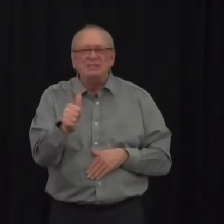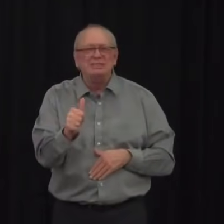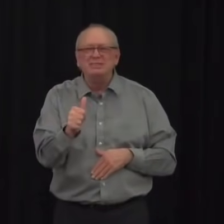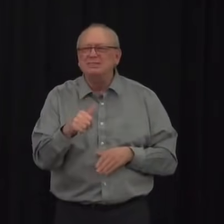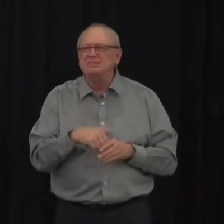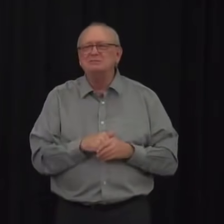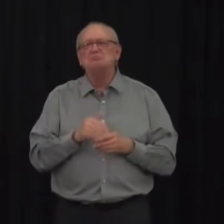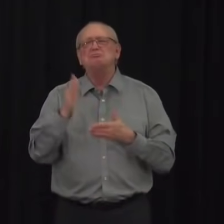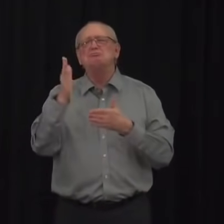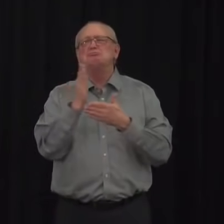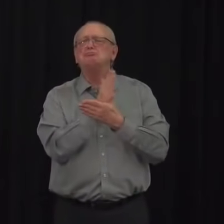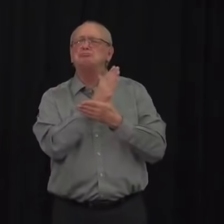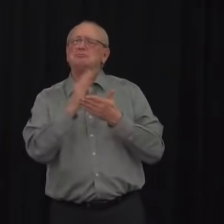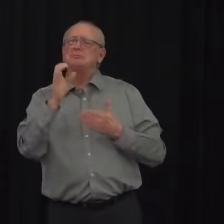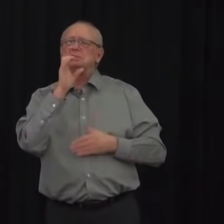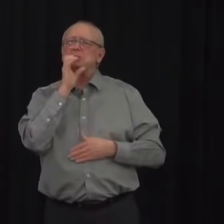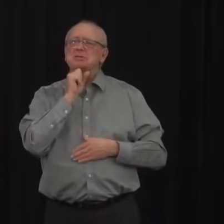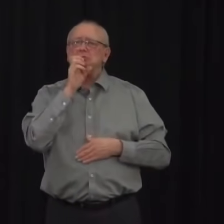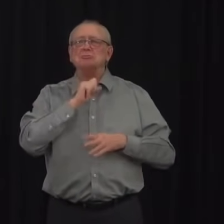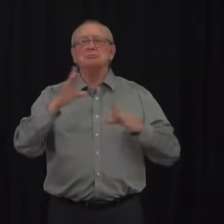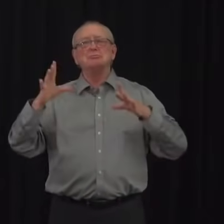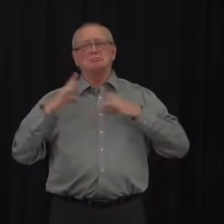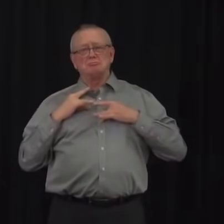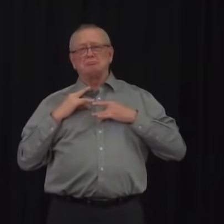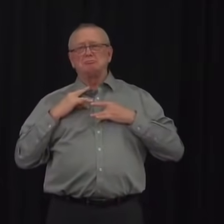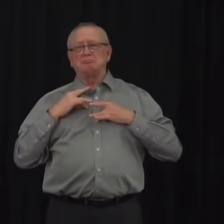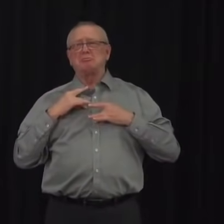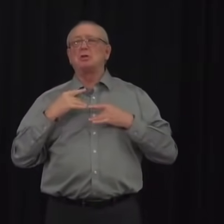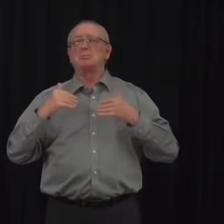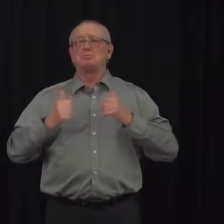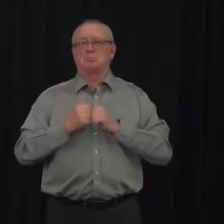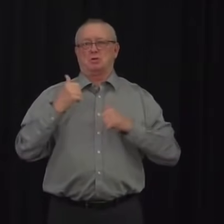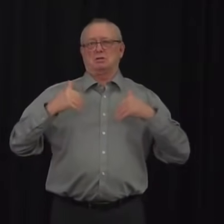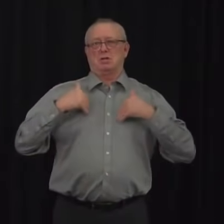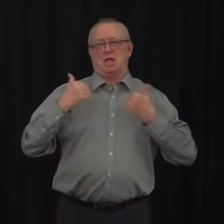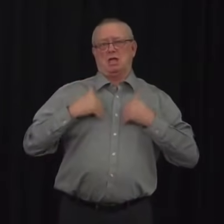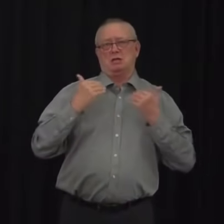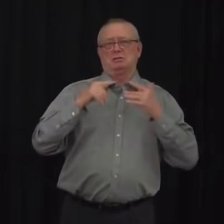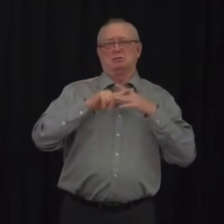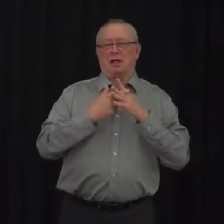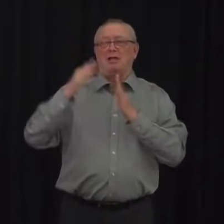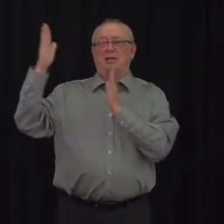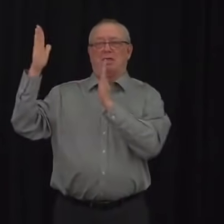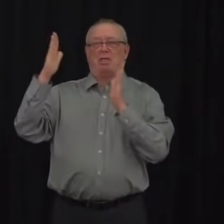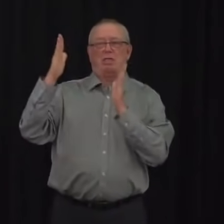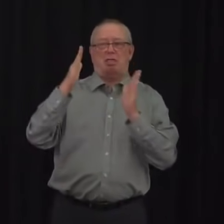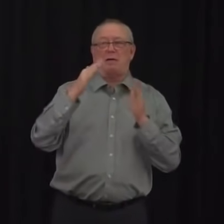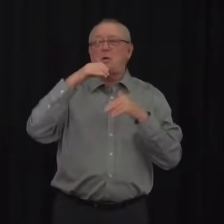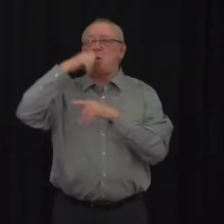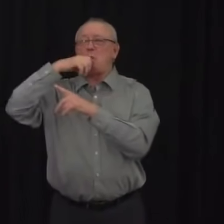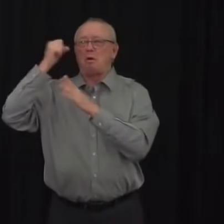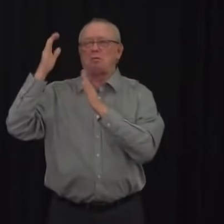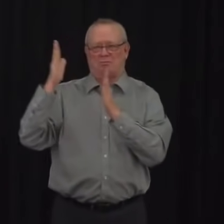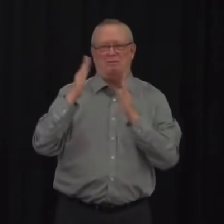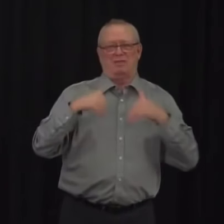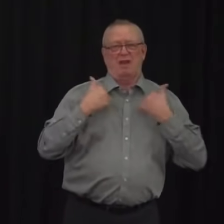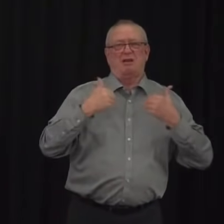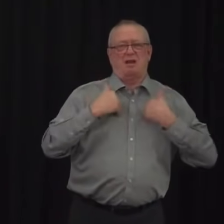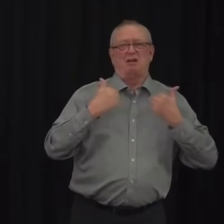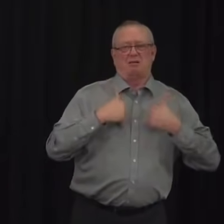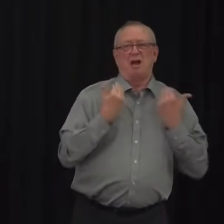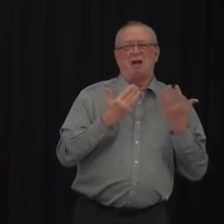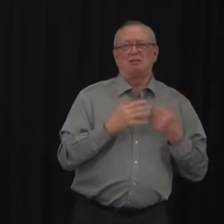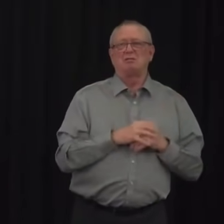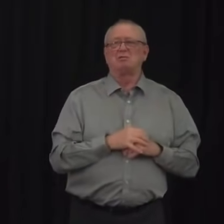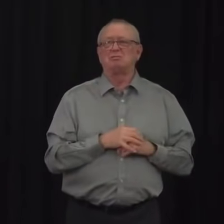is dropping. And about one in four people who need hospital care for COVID-19 and one out of every